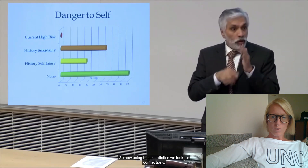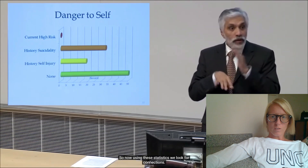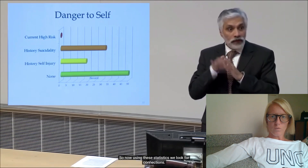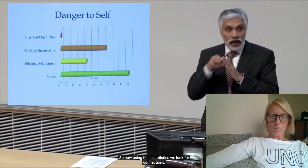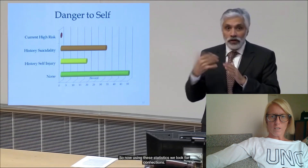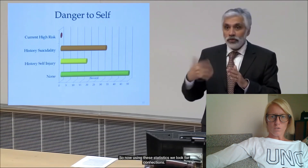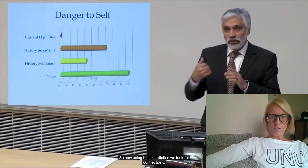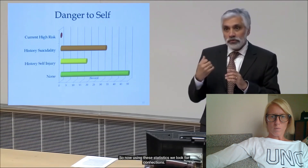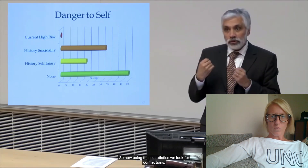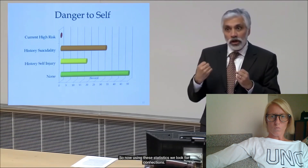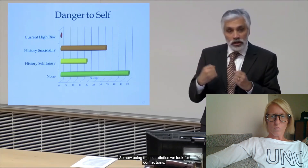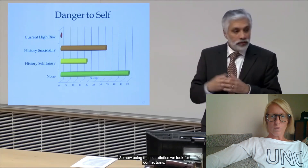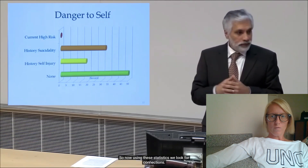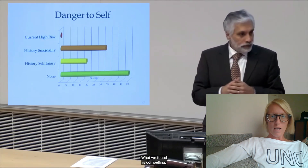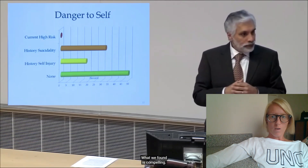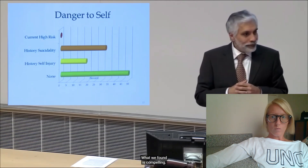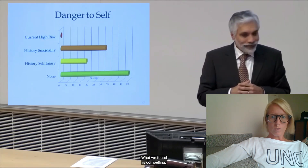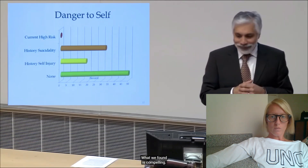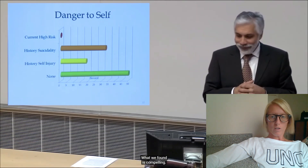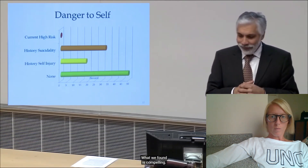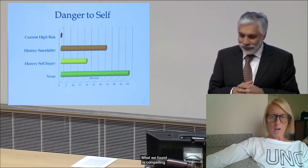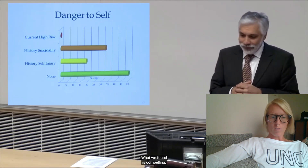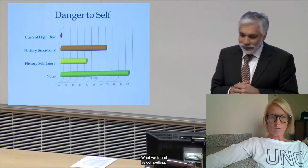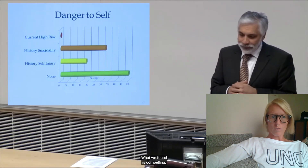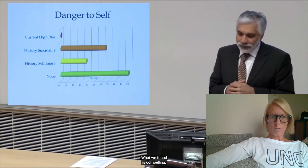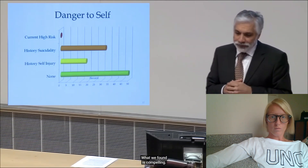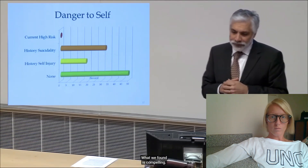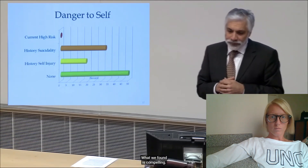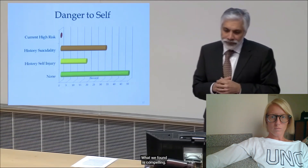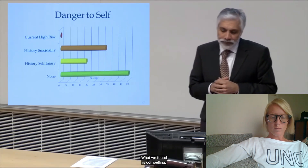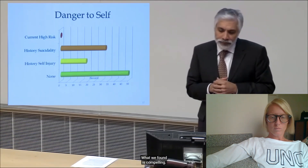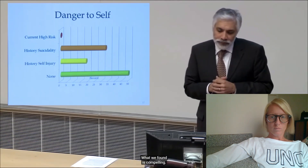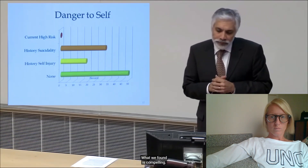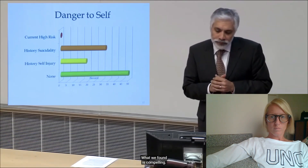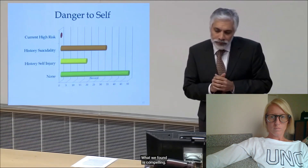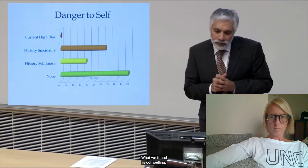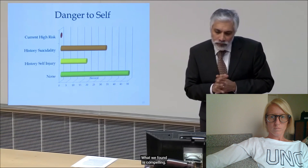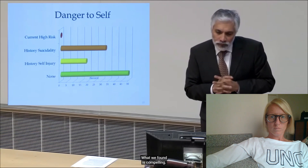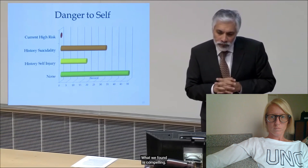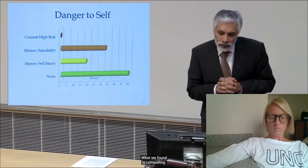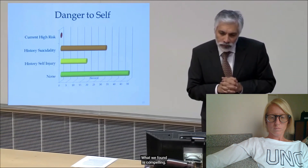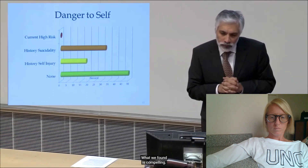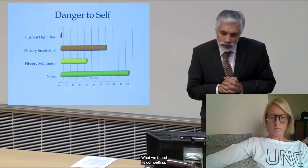So now, Now that using these people really statistics, we look for and what we connections, found and what we was very found is powerful. compelling.